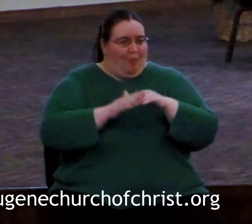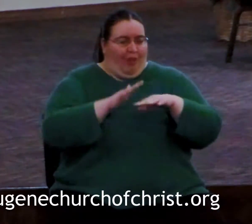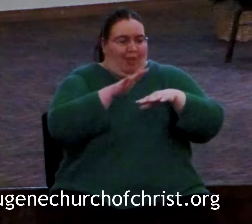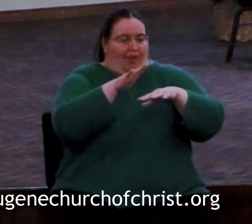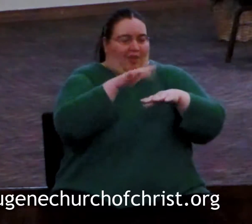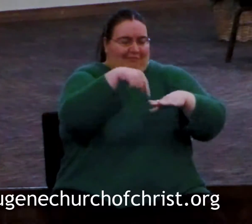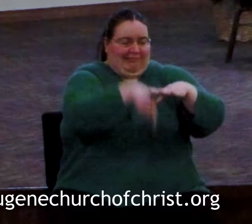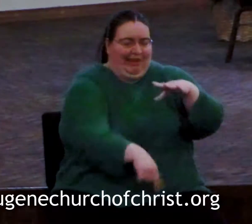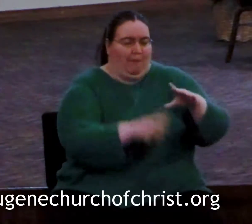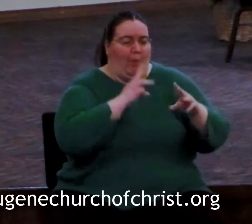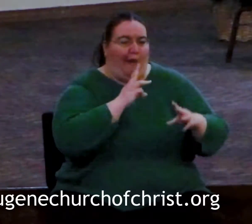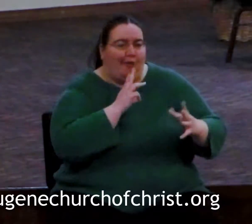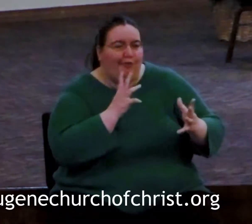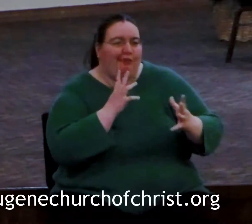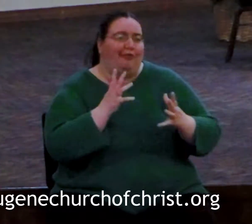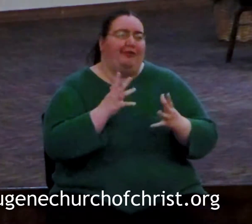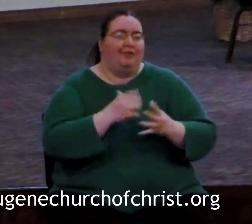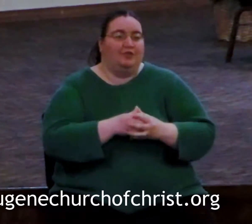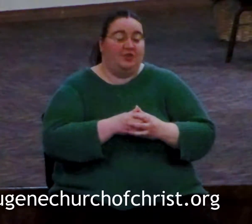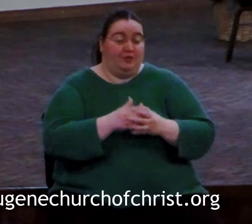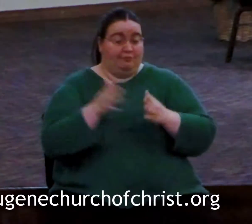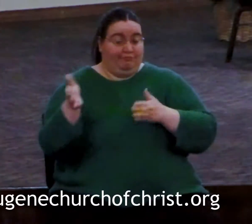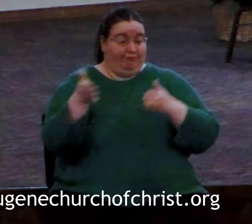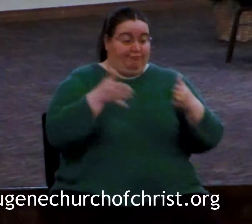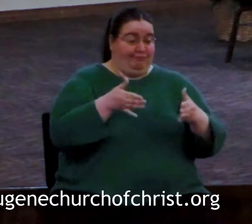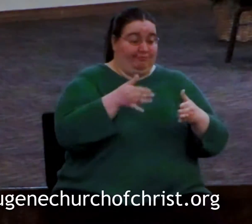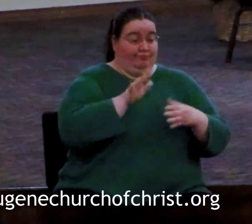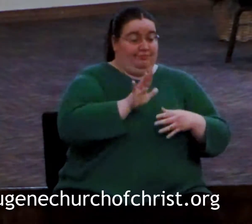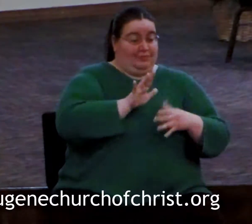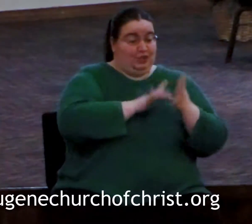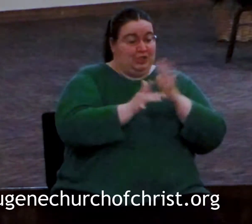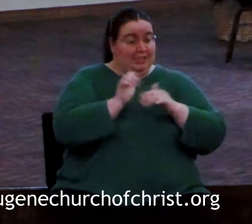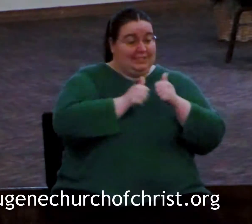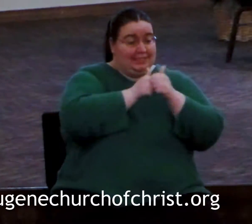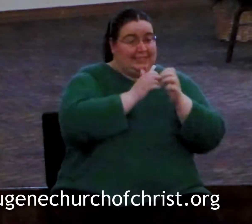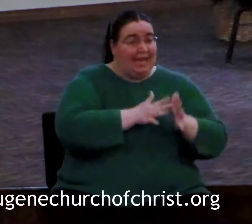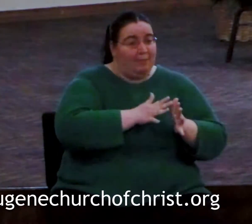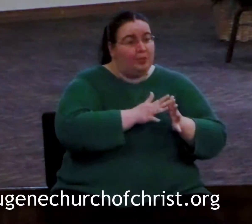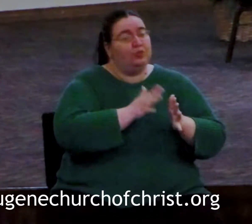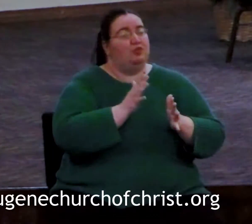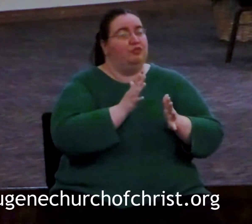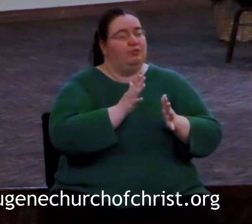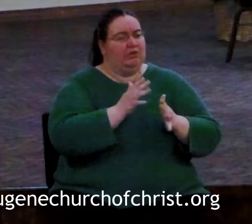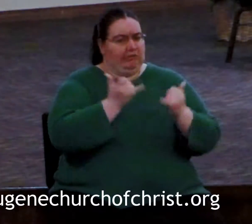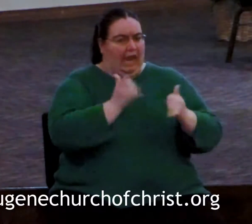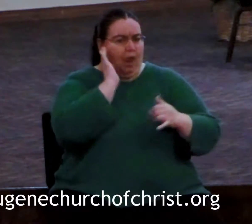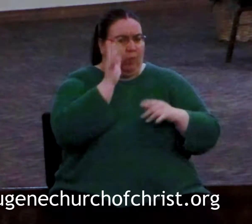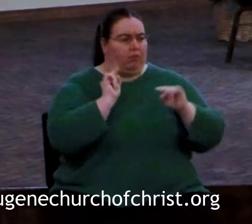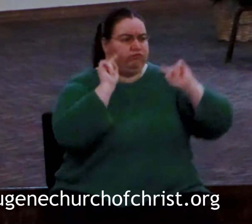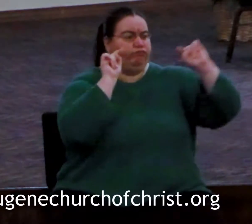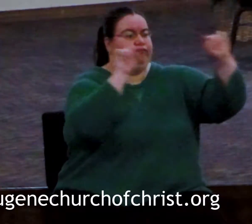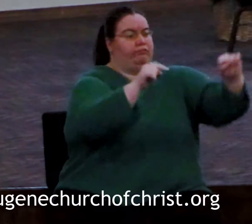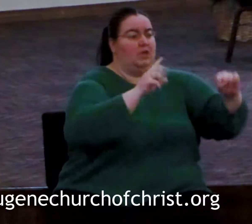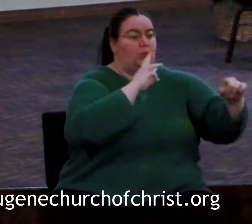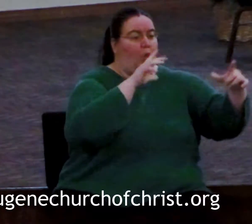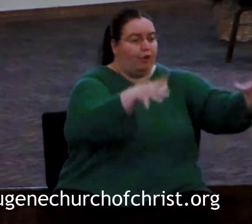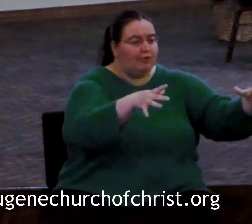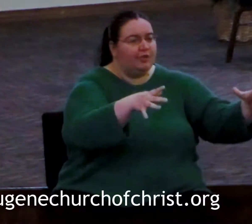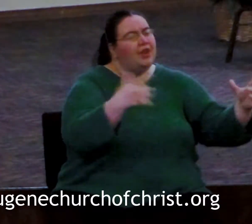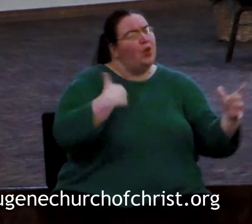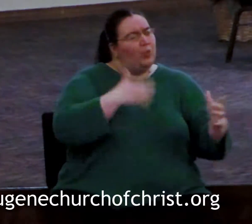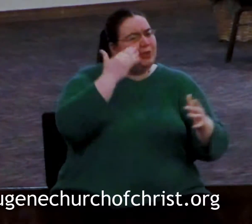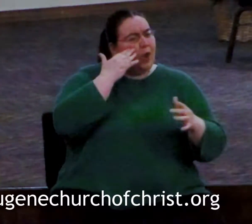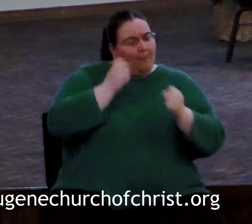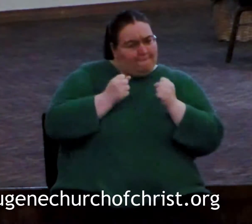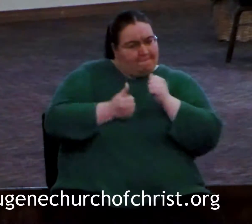water. And we find the disciples here in an occasion where they're going to be out on the water. Now, something we know about them is a lot of them are very comfortable